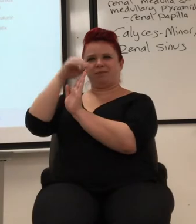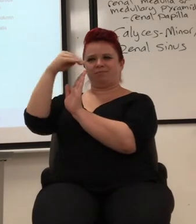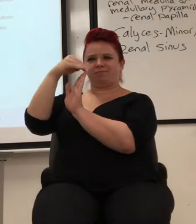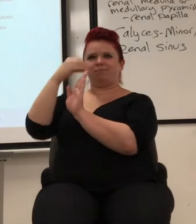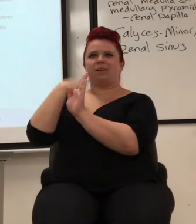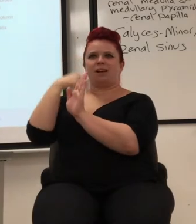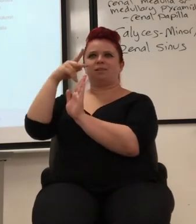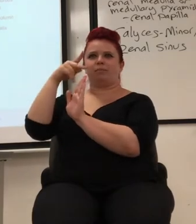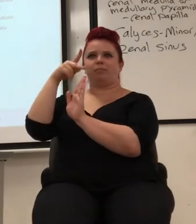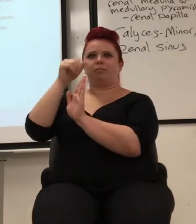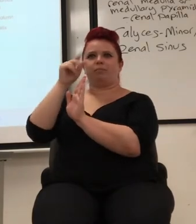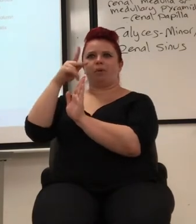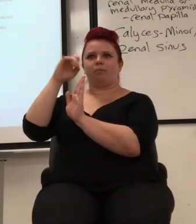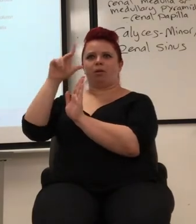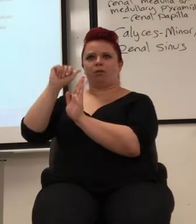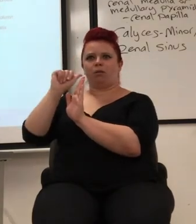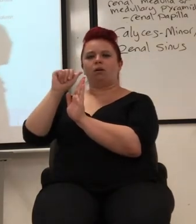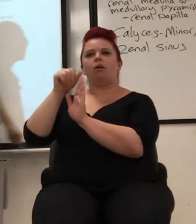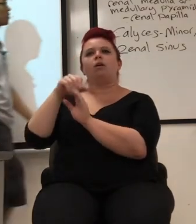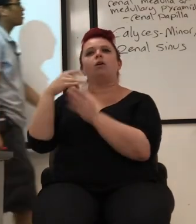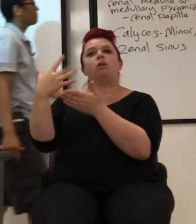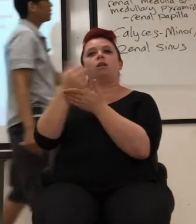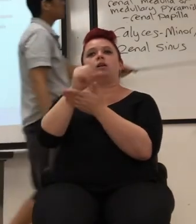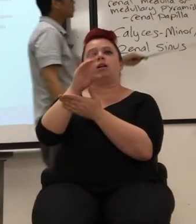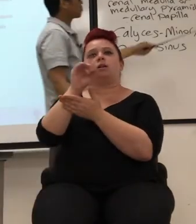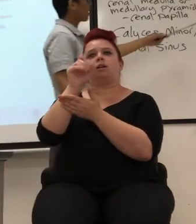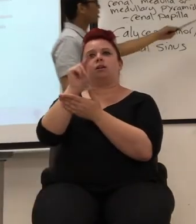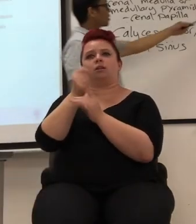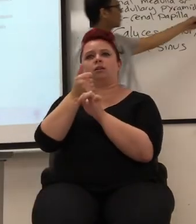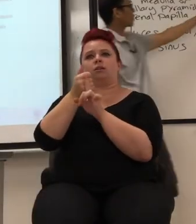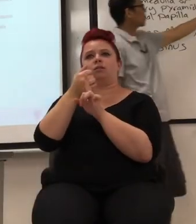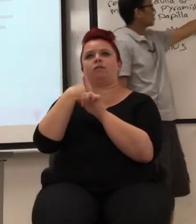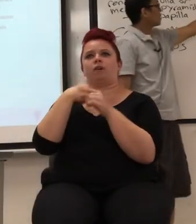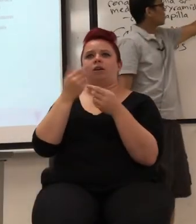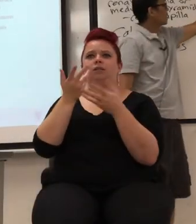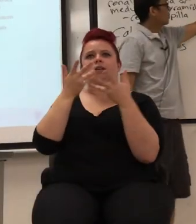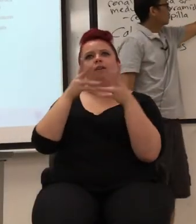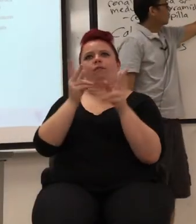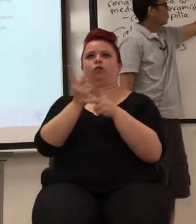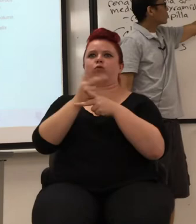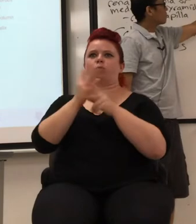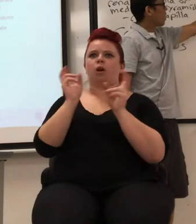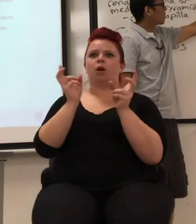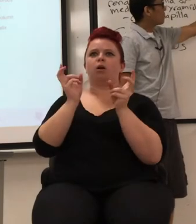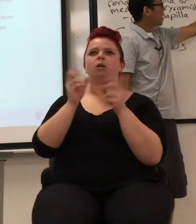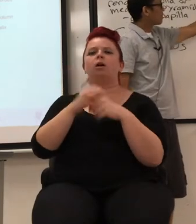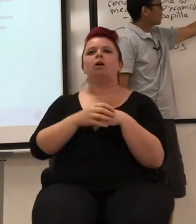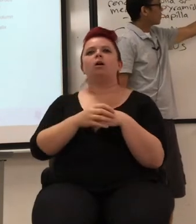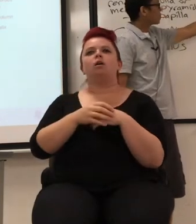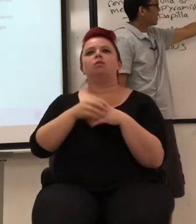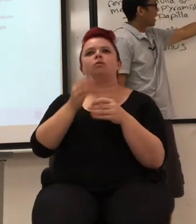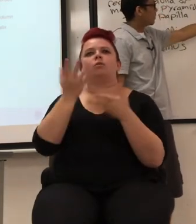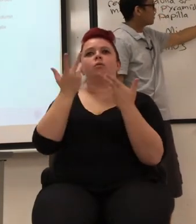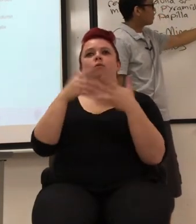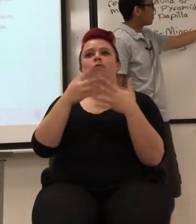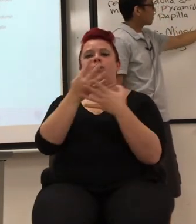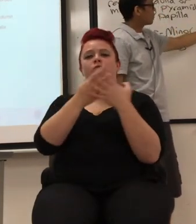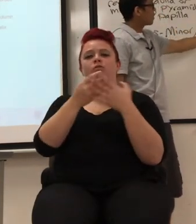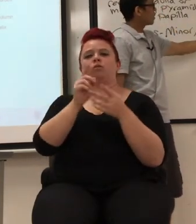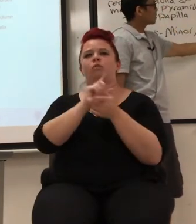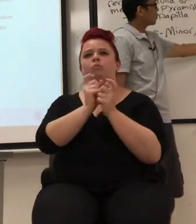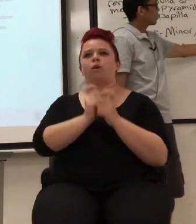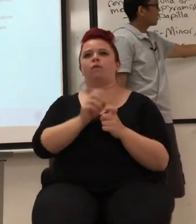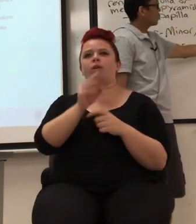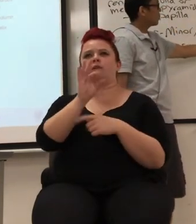Now, look at the collecting duct. The collecting duct, it's got the finished product here. You finished modifying the filtrate at the tip